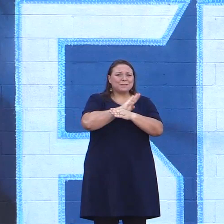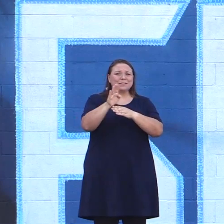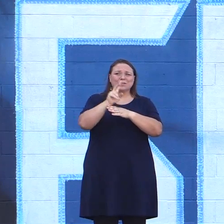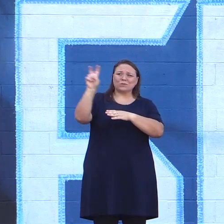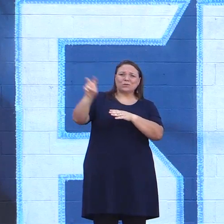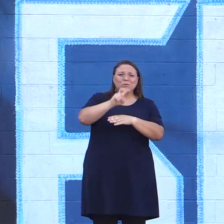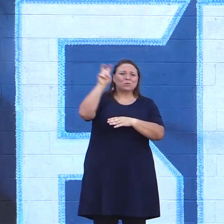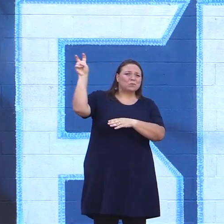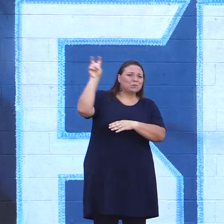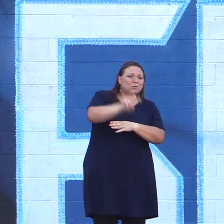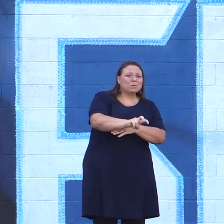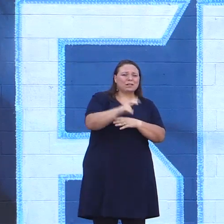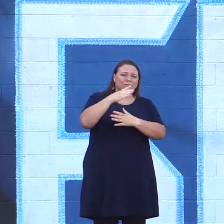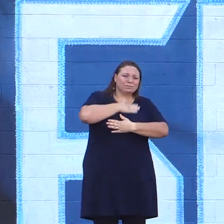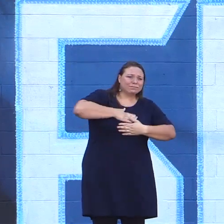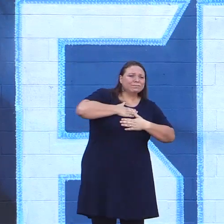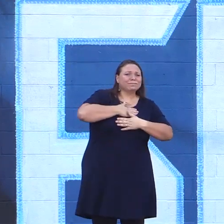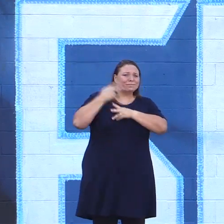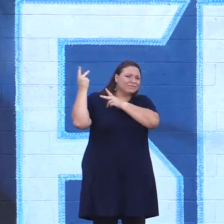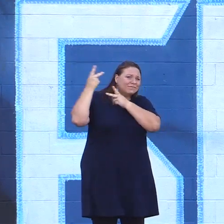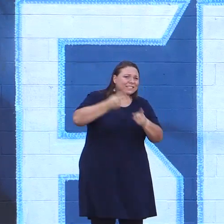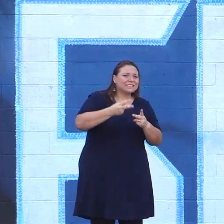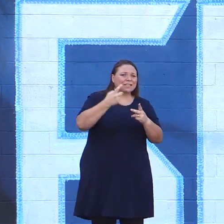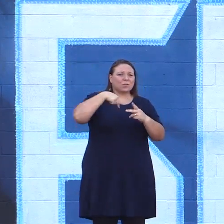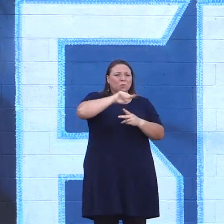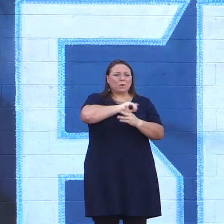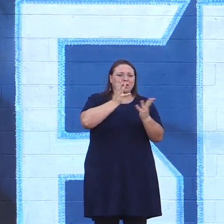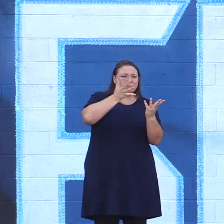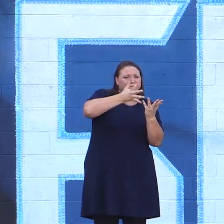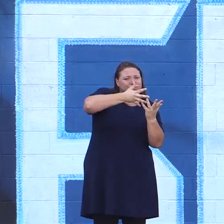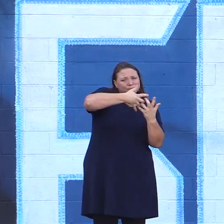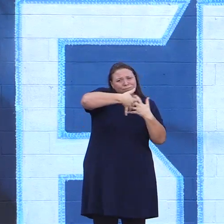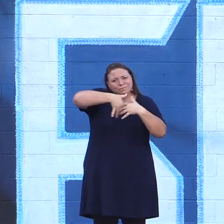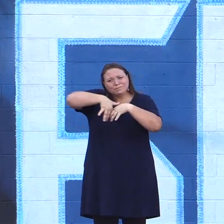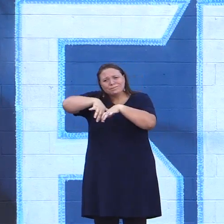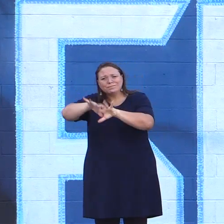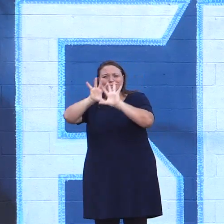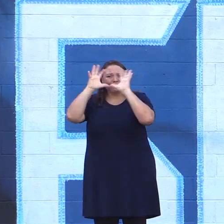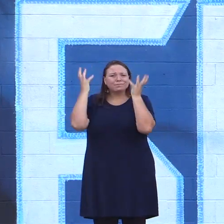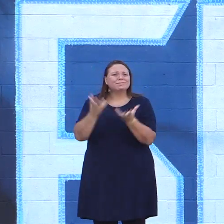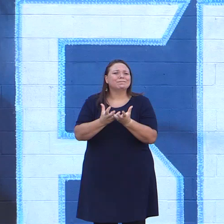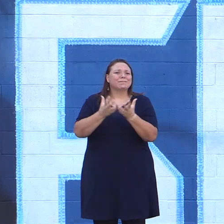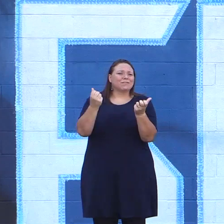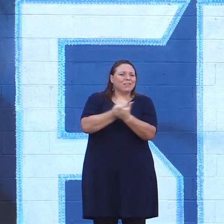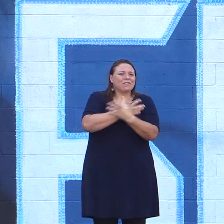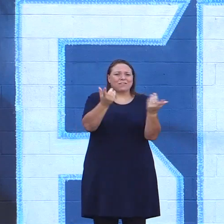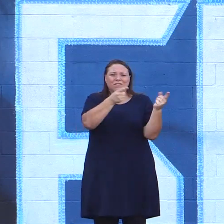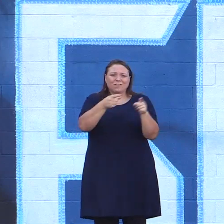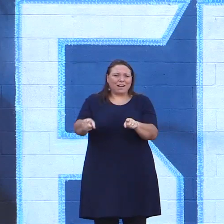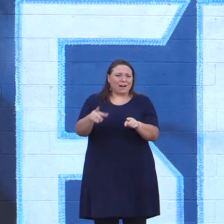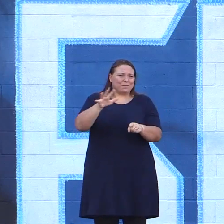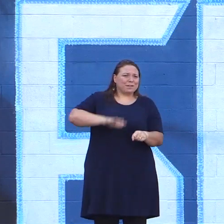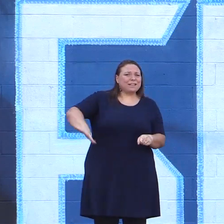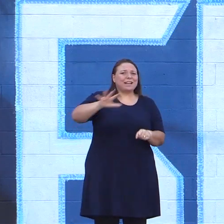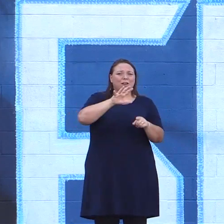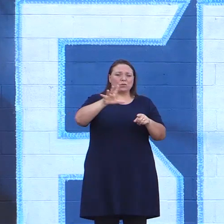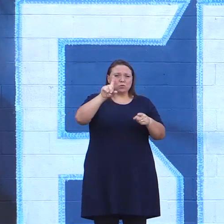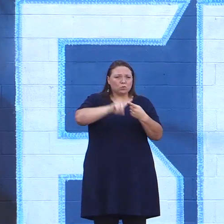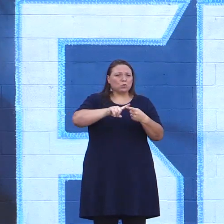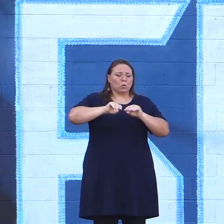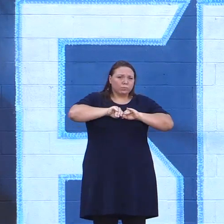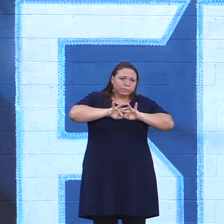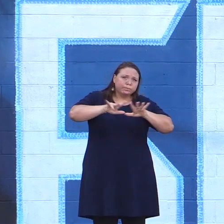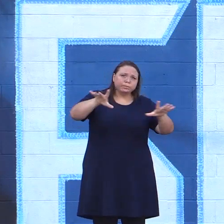destination, a densely packed and interwoven community that has all the makings of a perpetual coronavirus